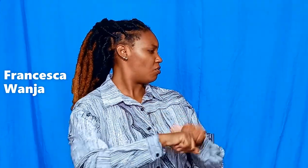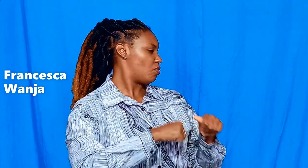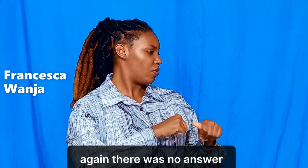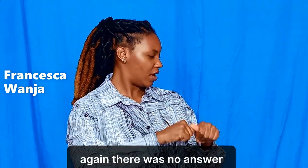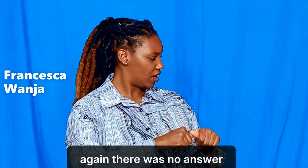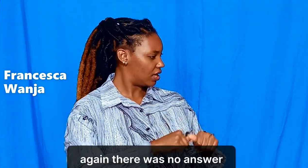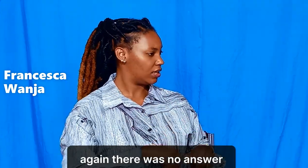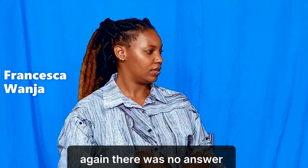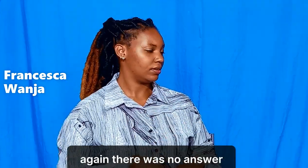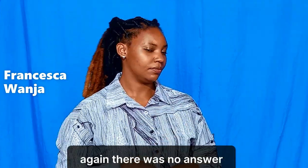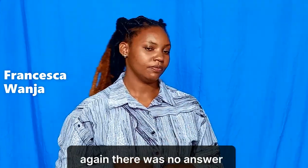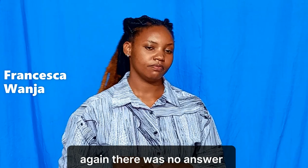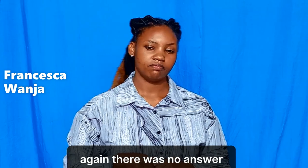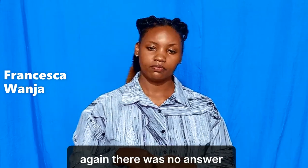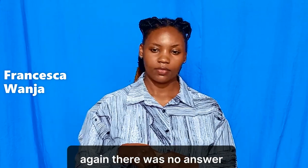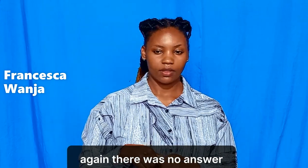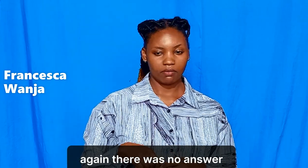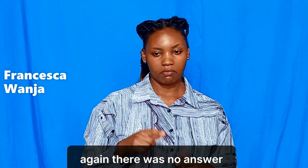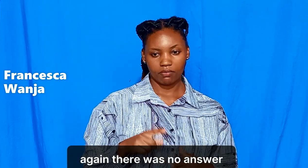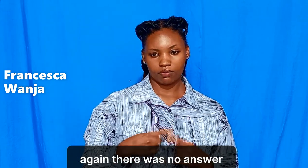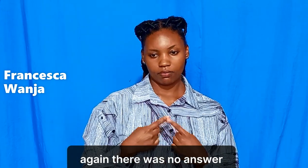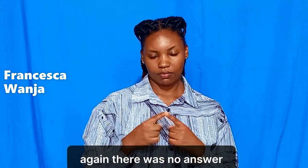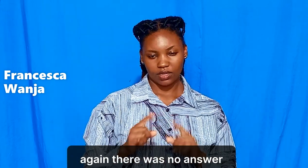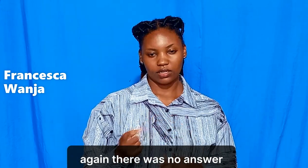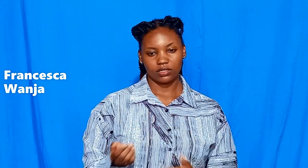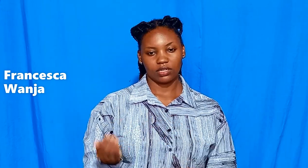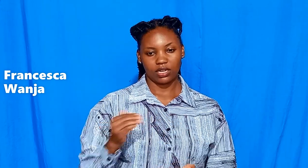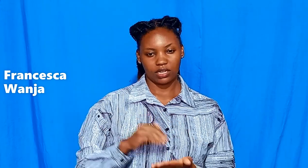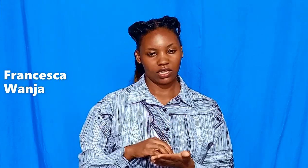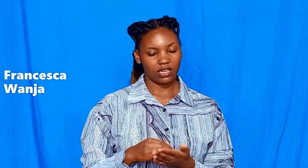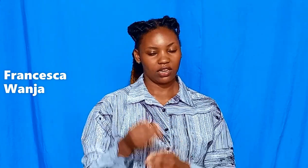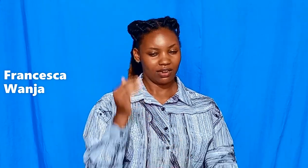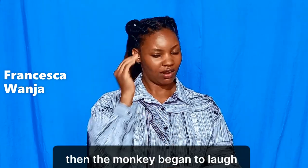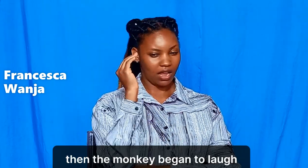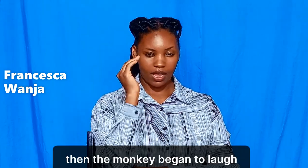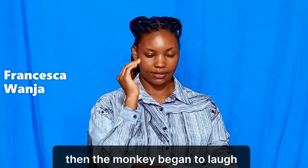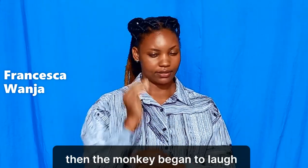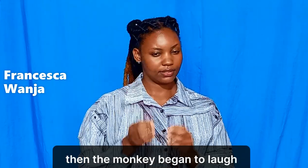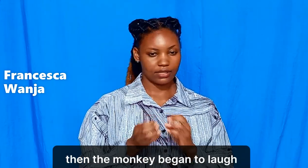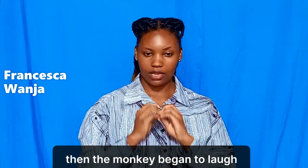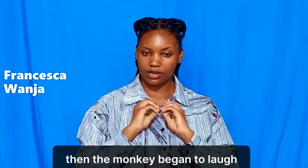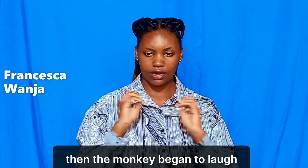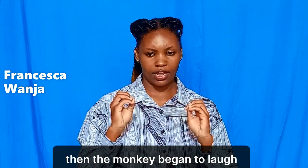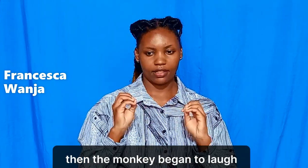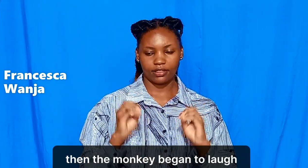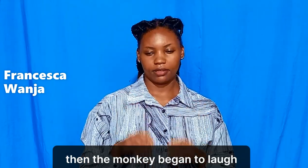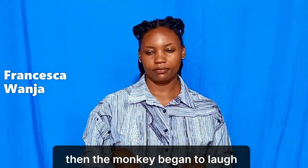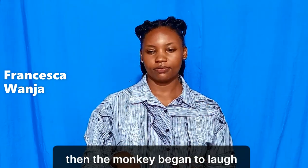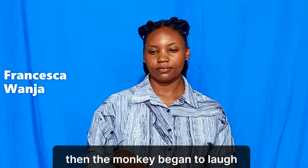Again, there was no answer. Then the monkey began to laugh.